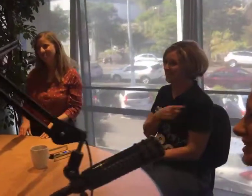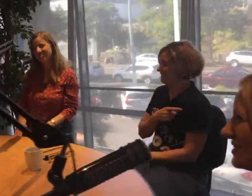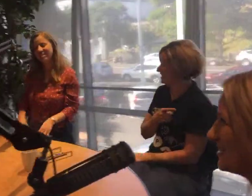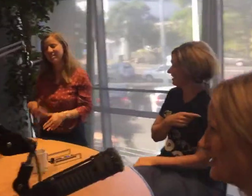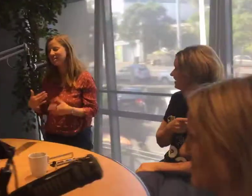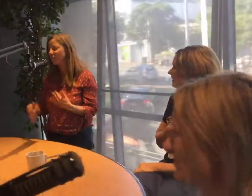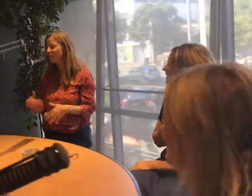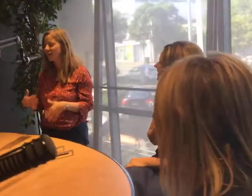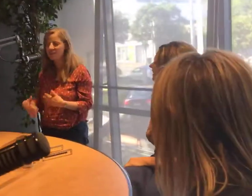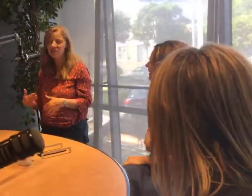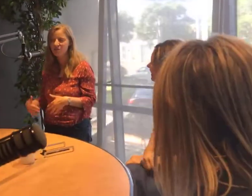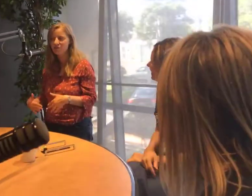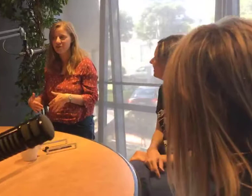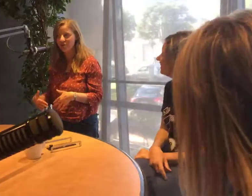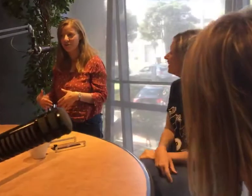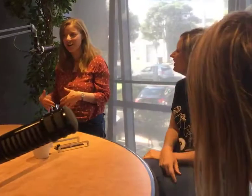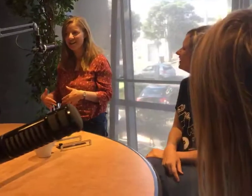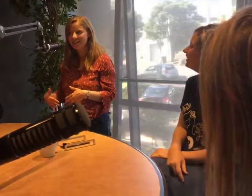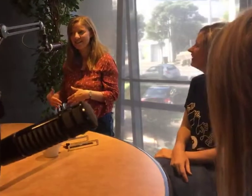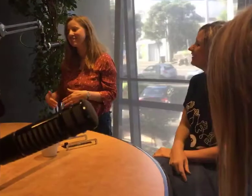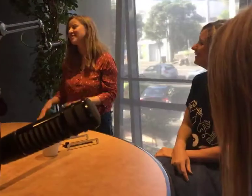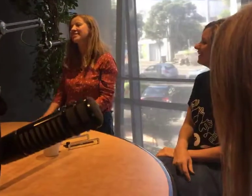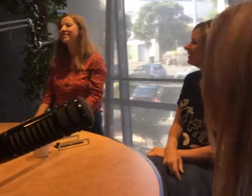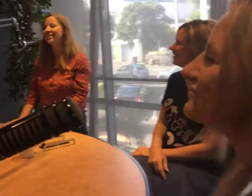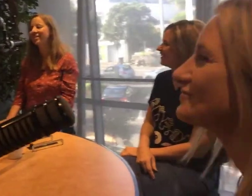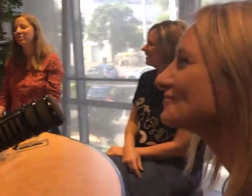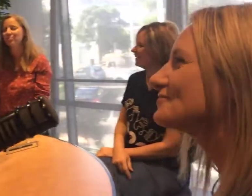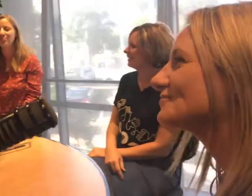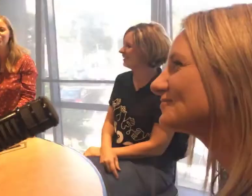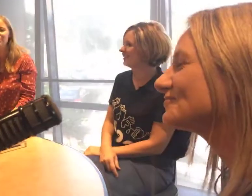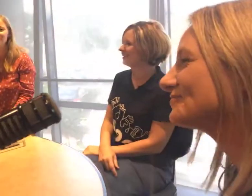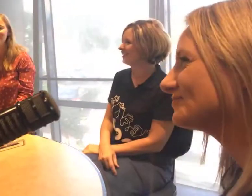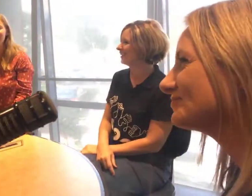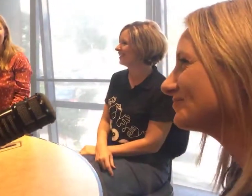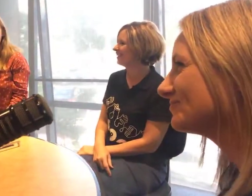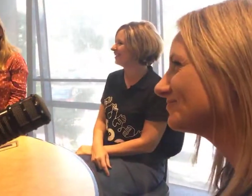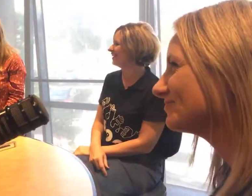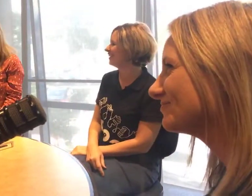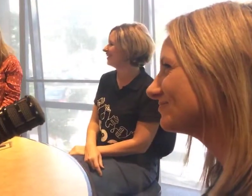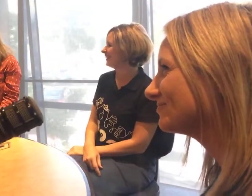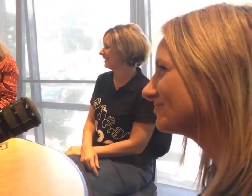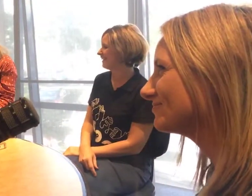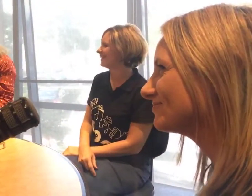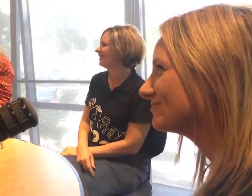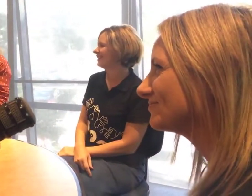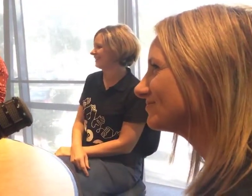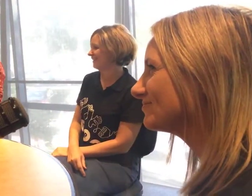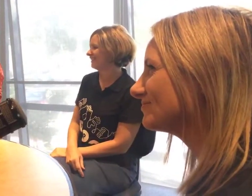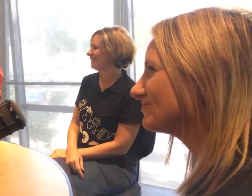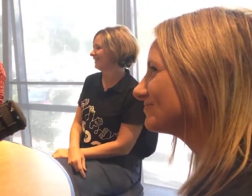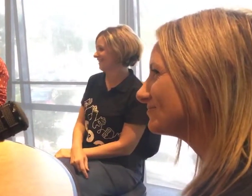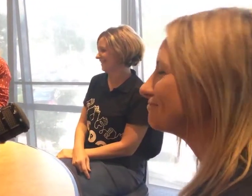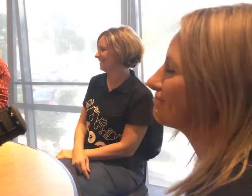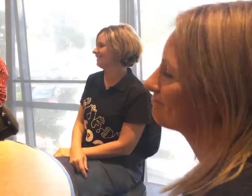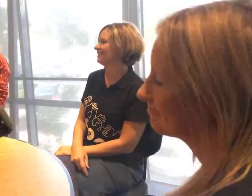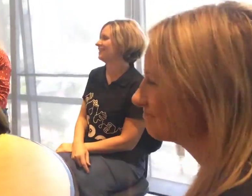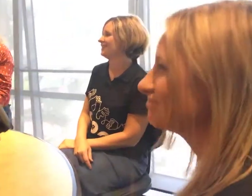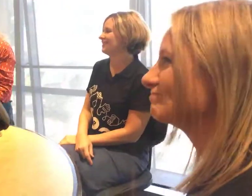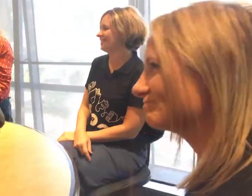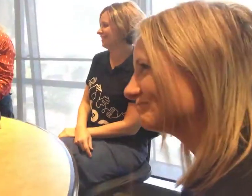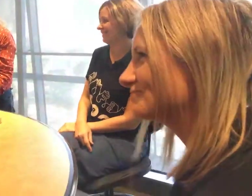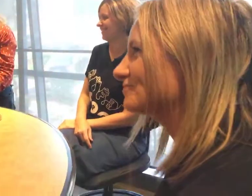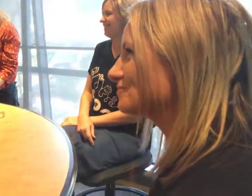This is a different kind of nerve, right? Well, it is actually. Yeah. And I think the reason that I'm nervous is because I want to do this right,